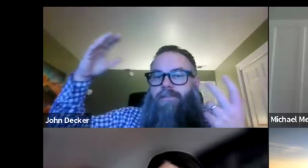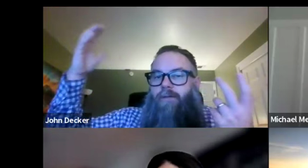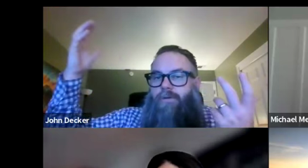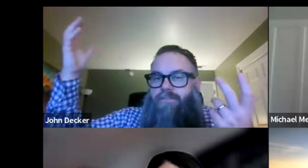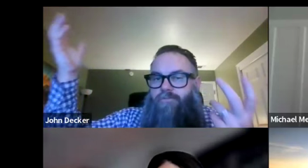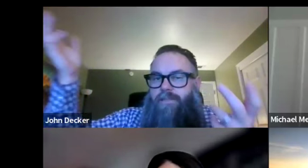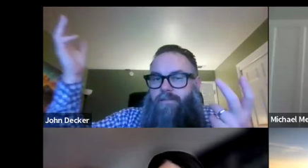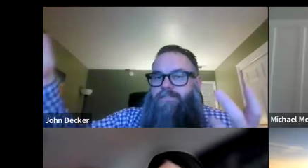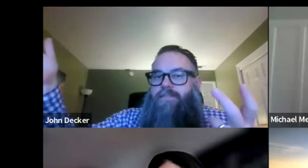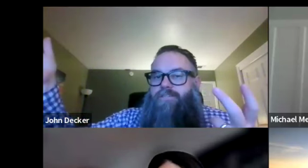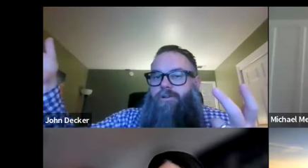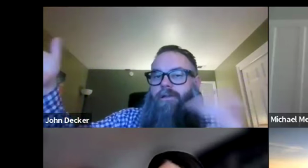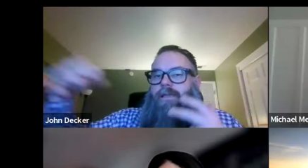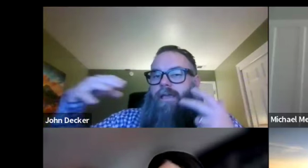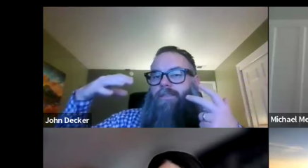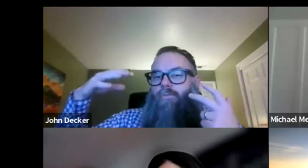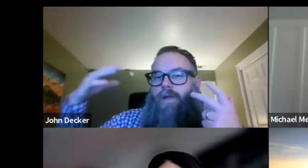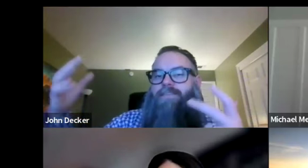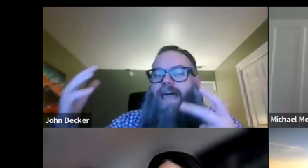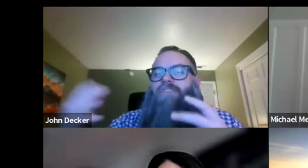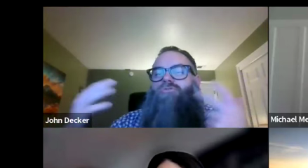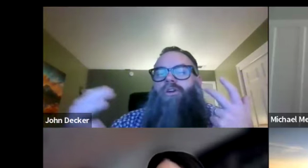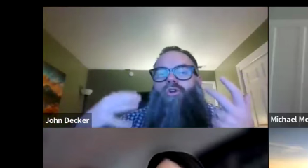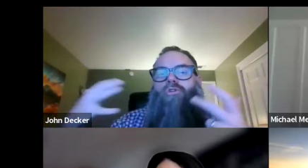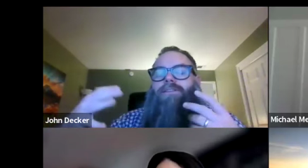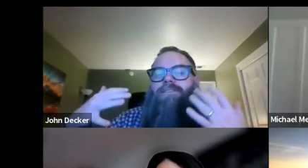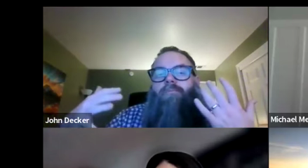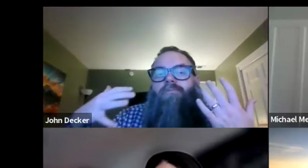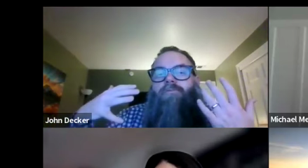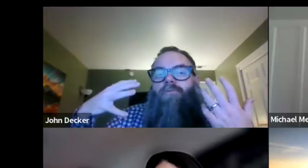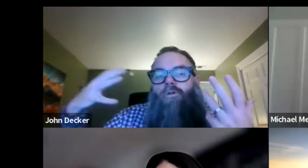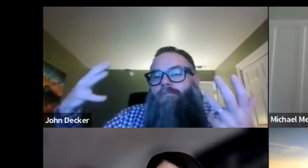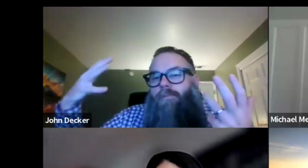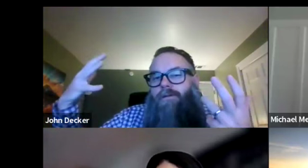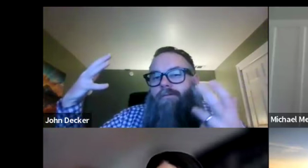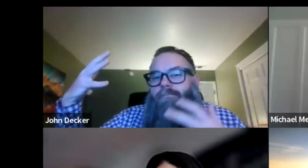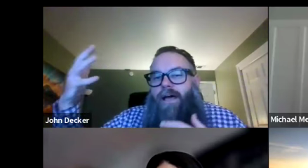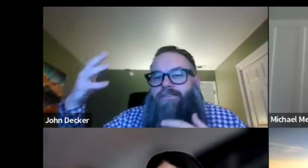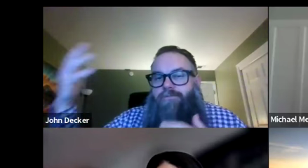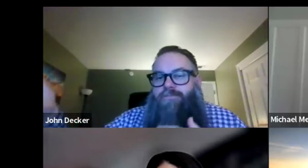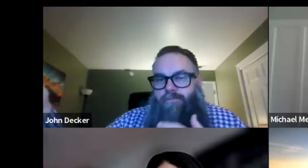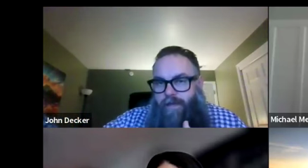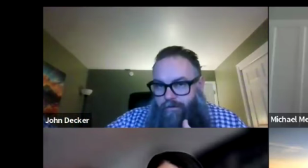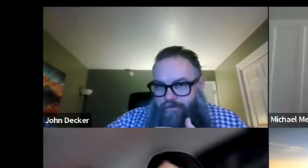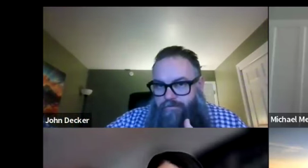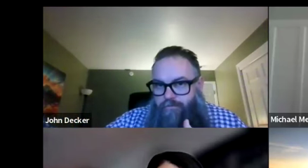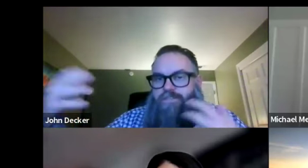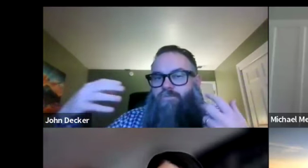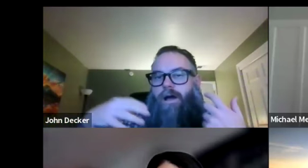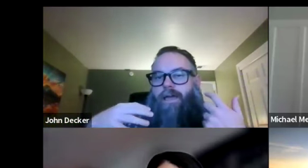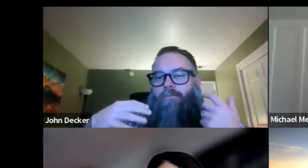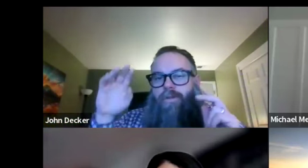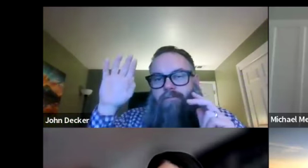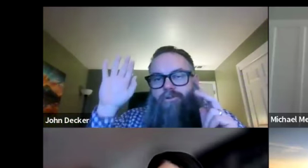developed is something that was approved by the legislature, and the rest has to be earned in some form by service